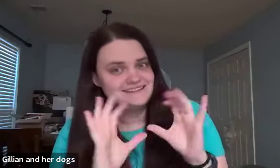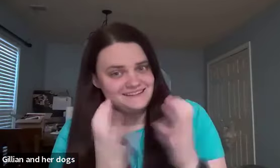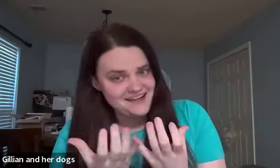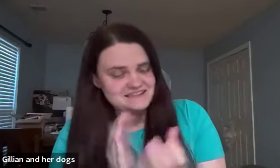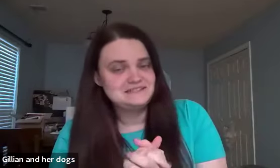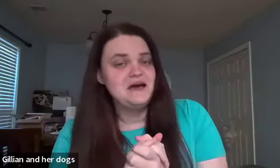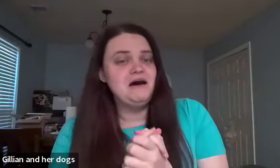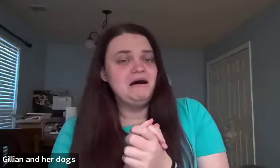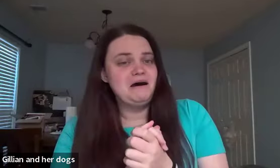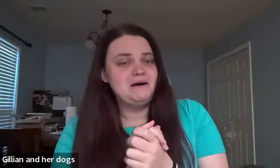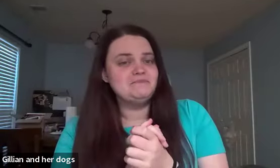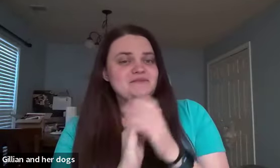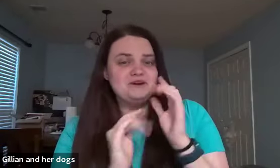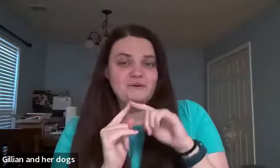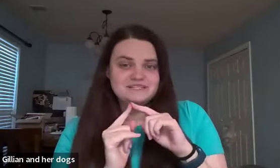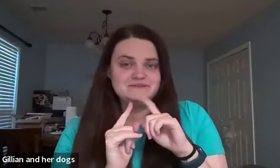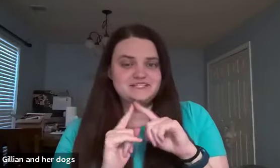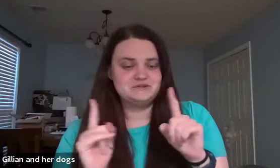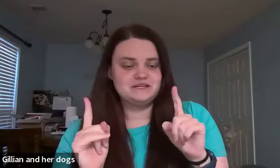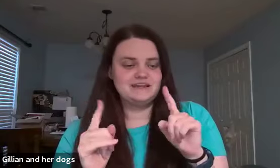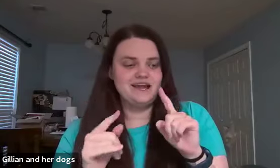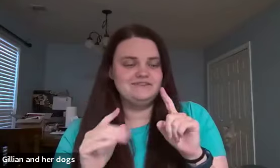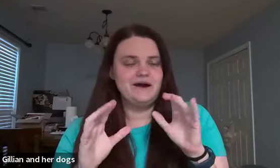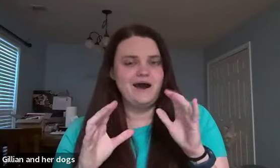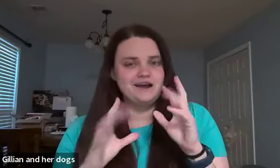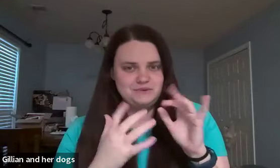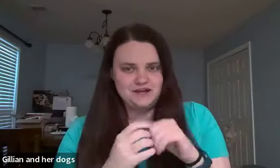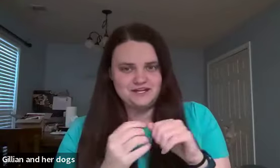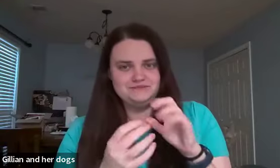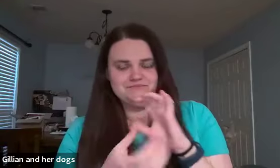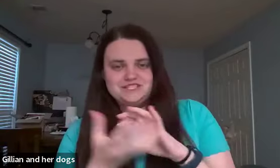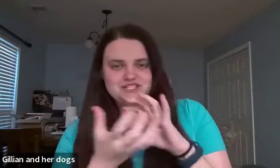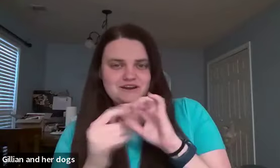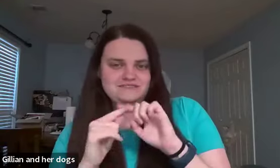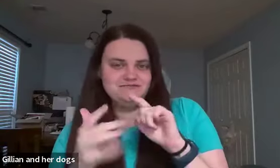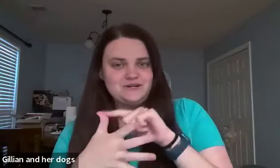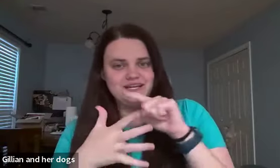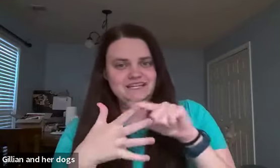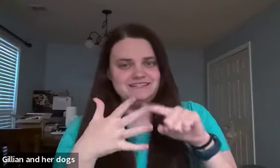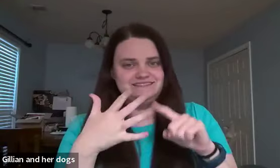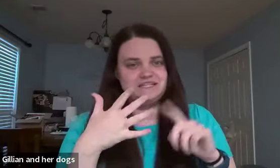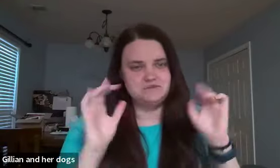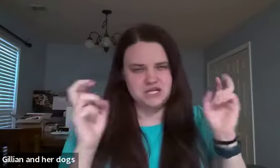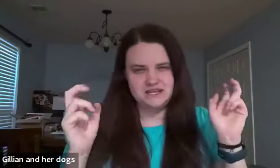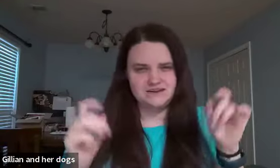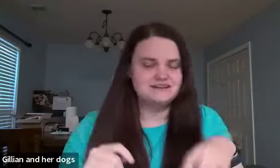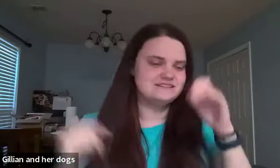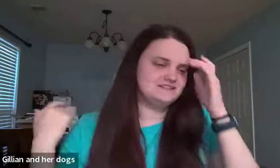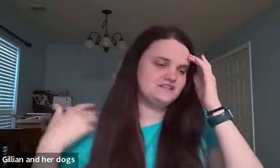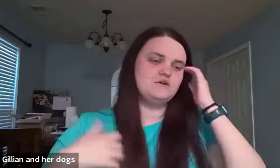last class, we're going to be doing kind of a hodgepodge mixture of different subject areas. And so